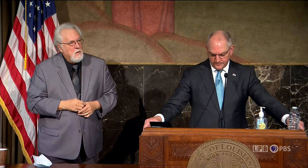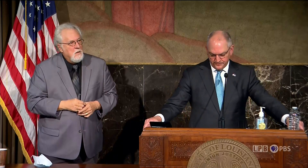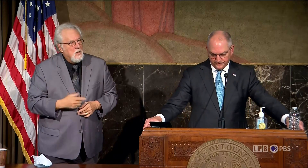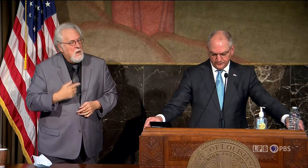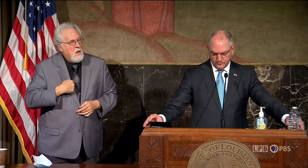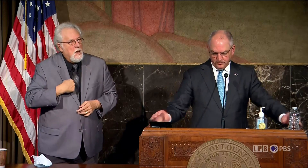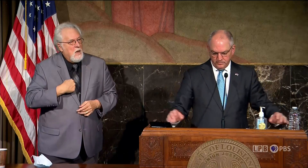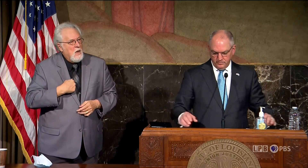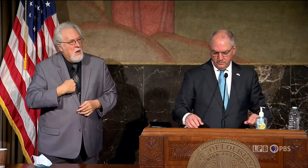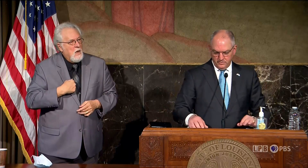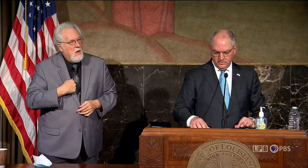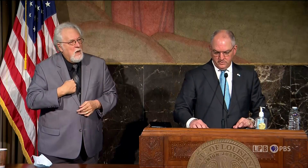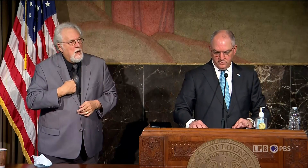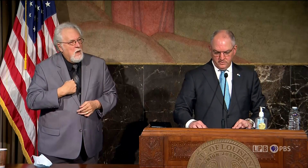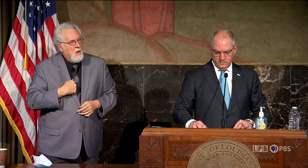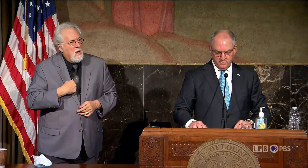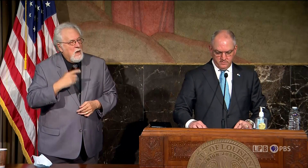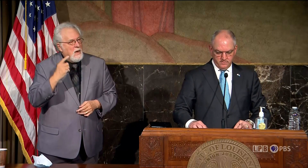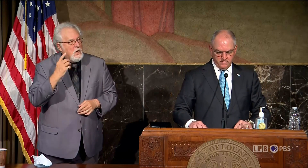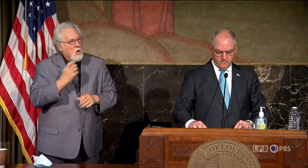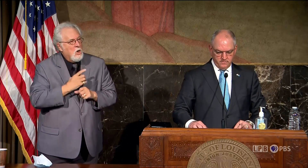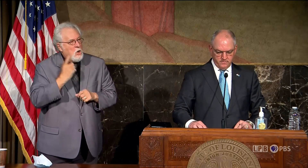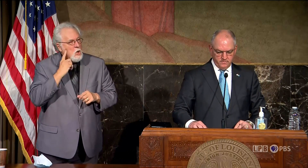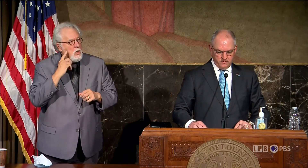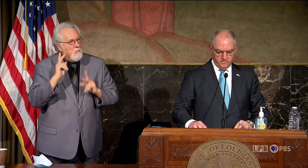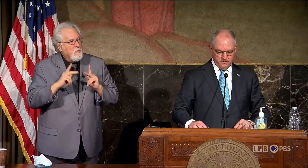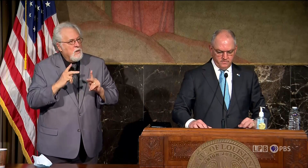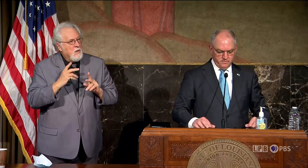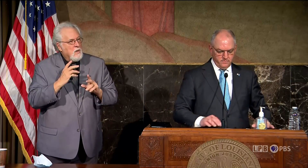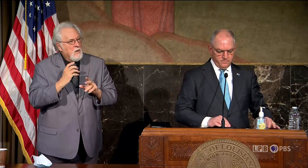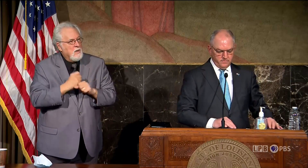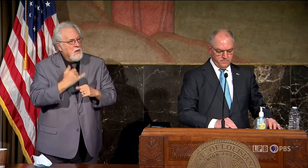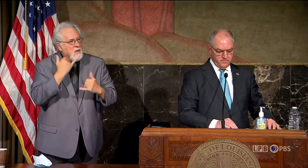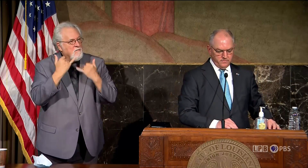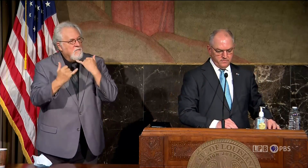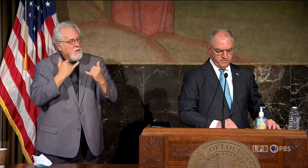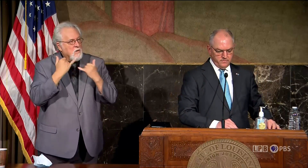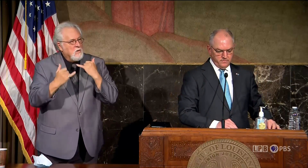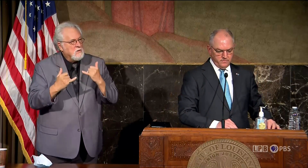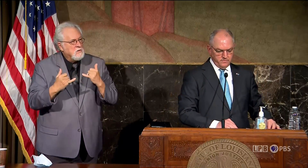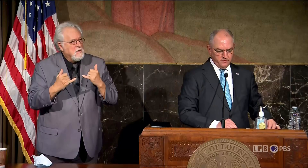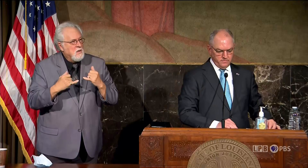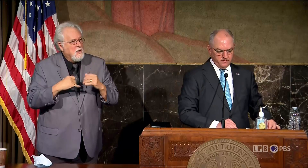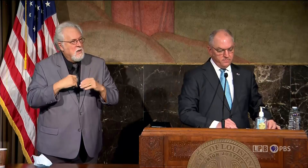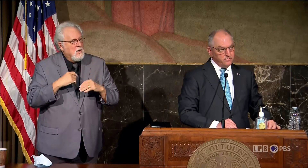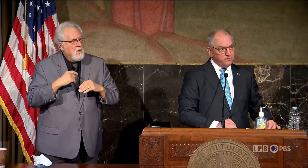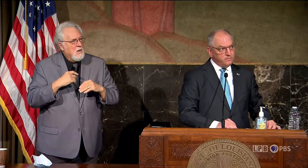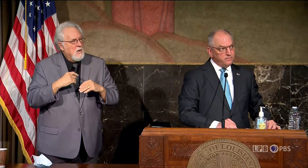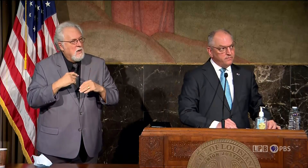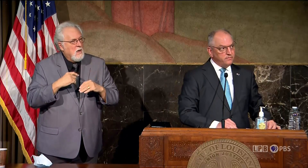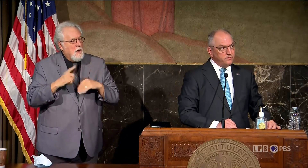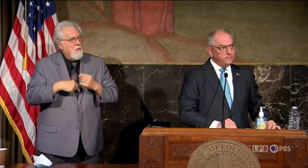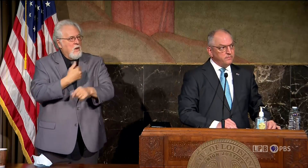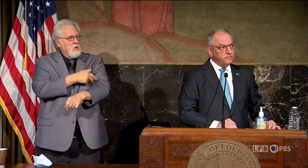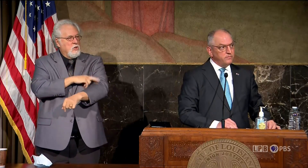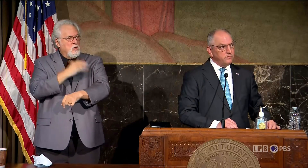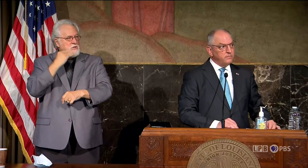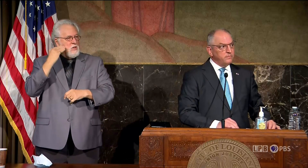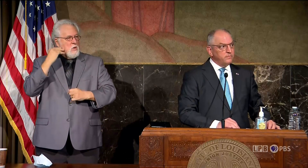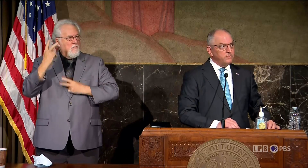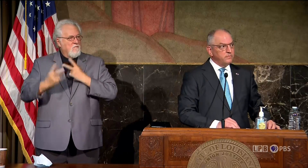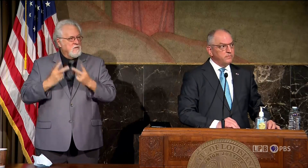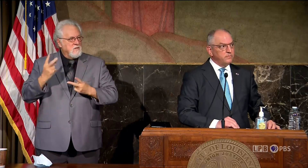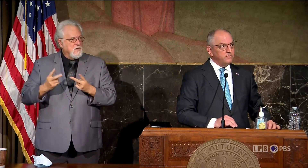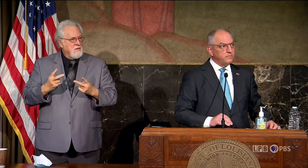lot of lawmakers that they're getting a lot of phone calls, even after you made adjustments last week, about nursing home visitations. People